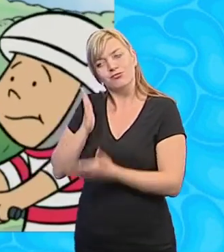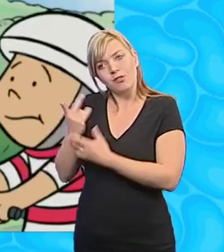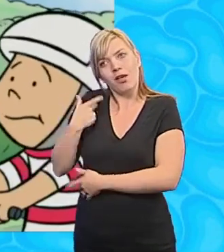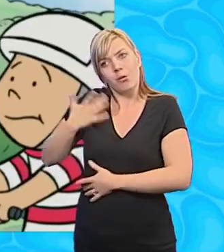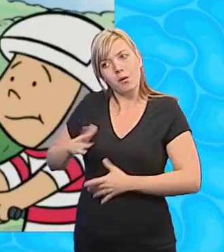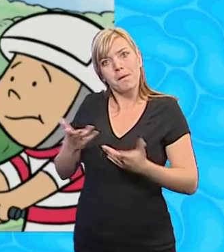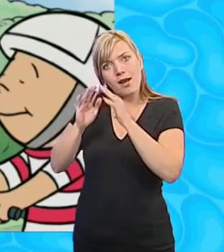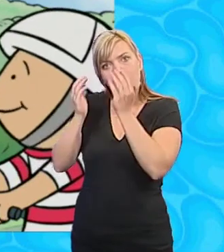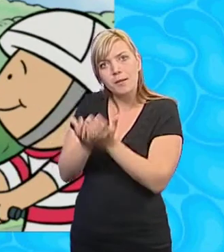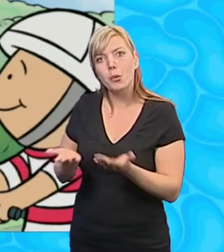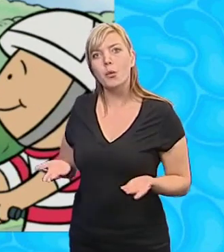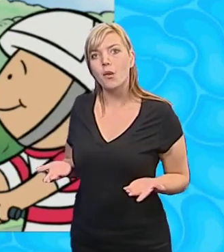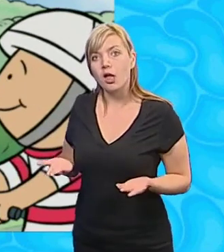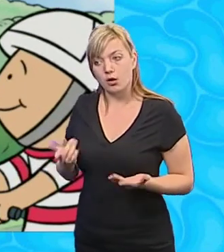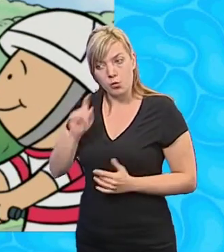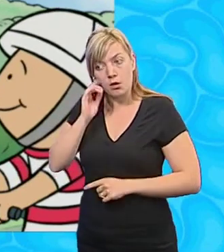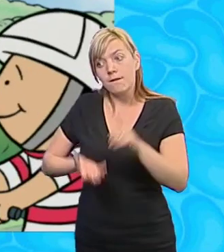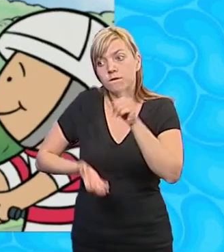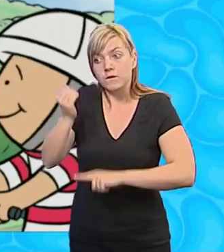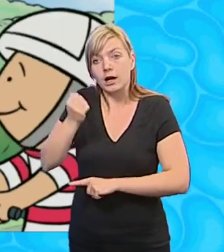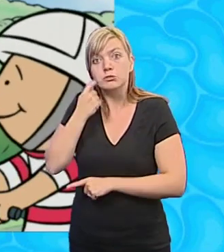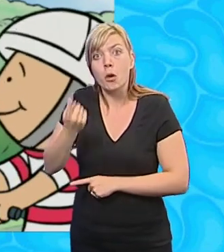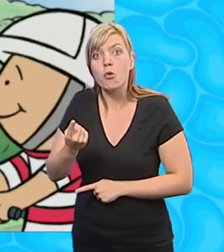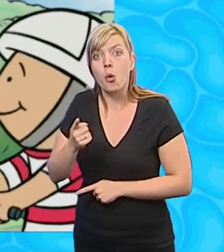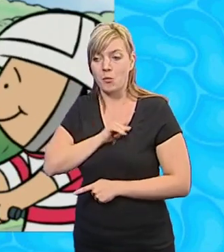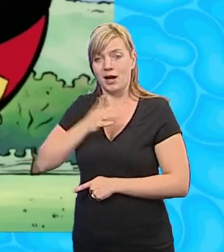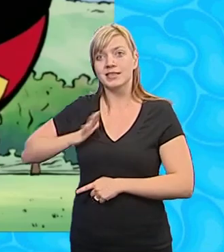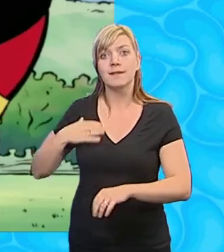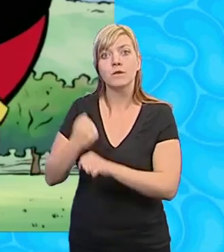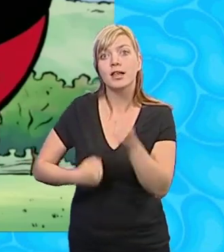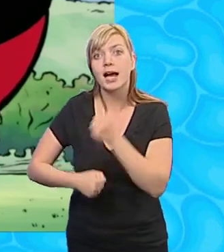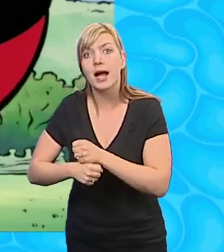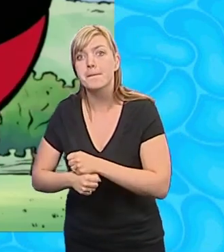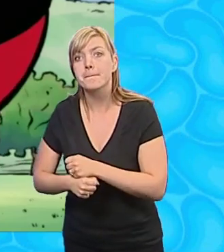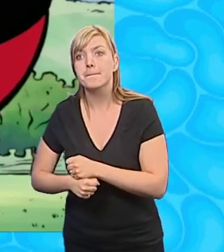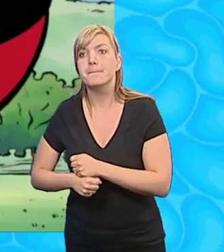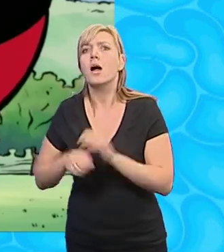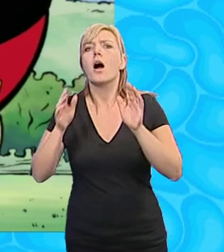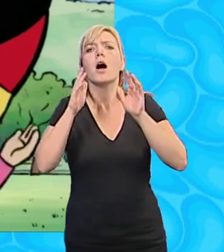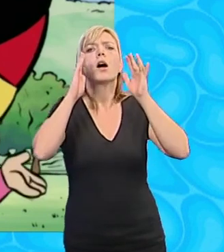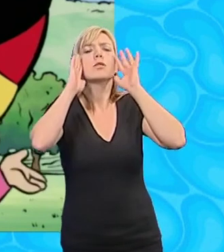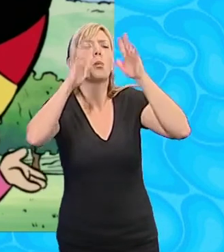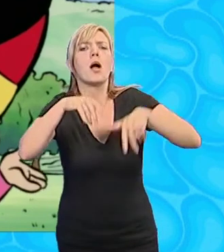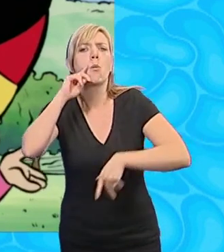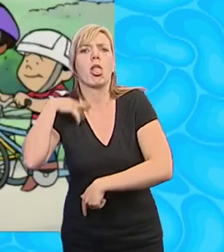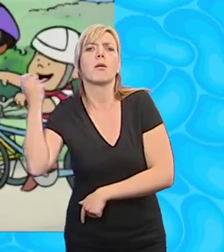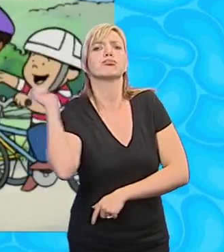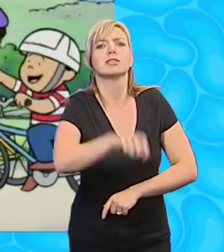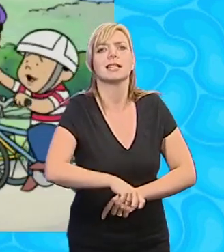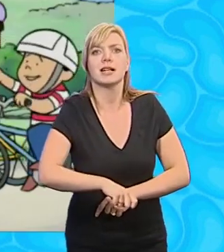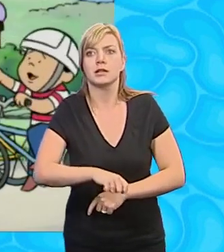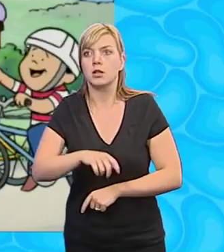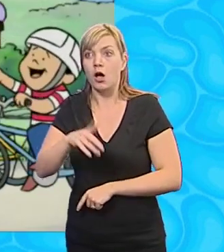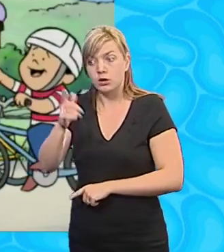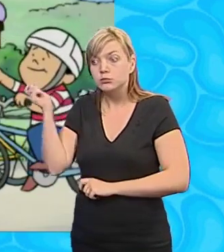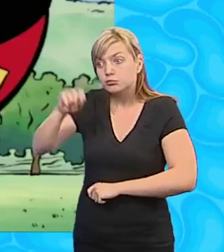softball. You'll find it by tomorrow, won't you? We need it for the game. Don't worry. I'll bring it. Can you bring my